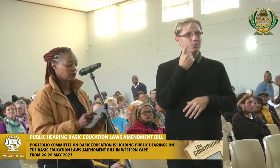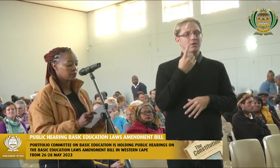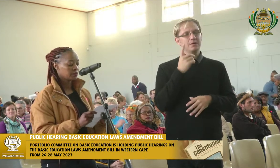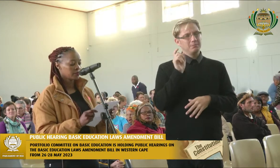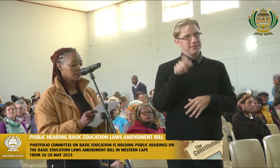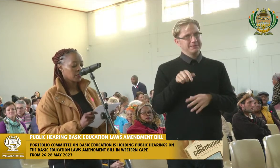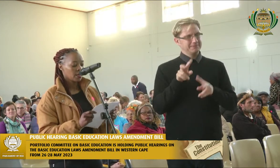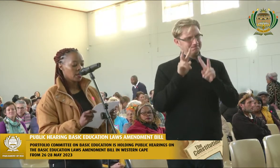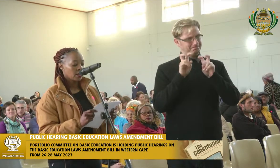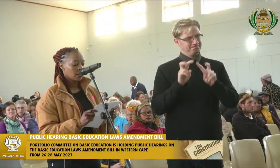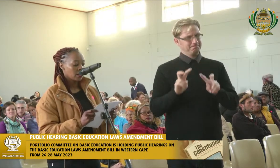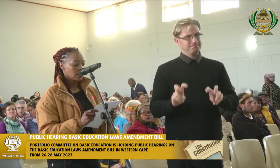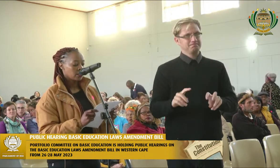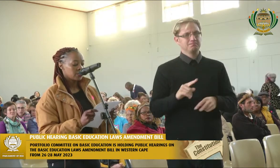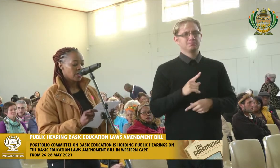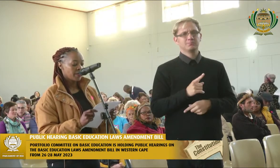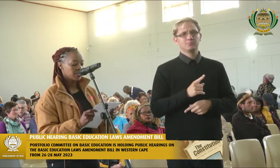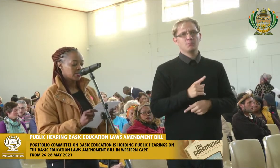as well.